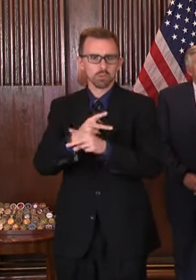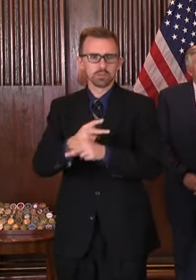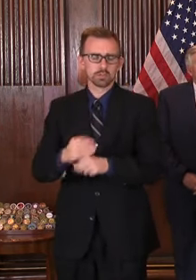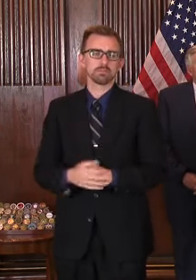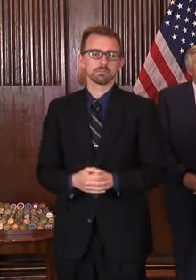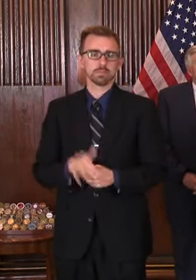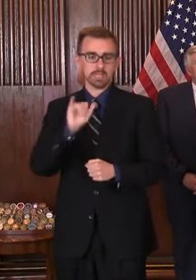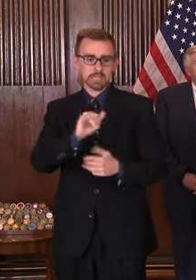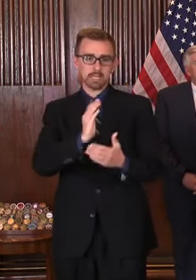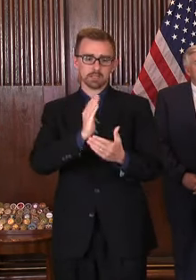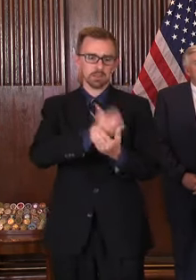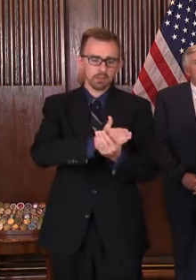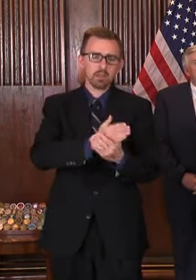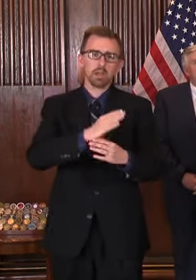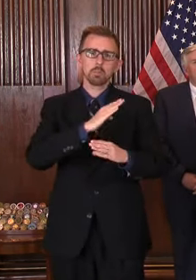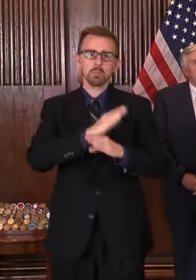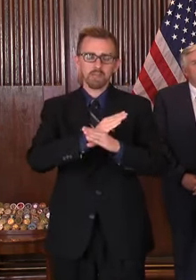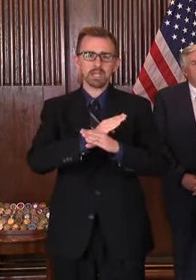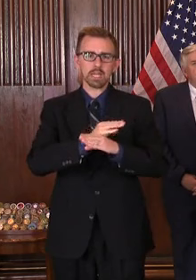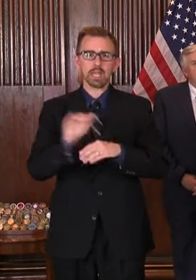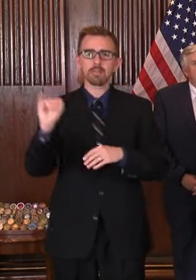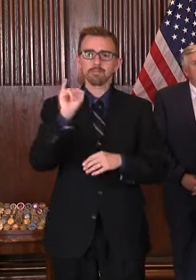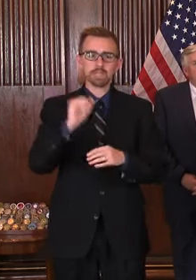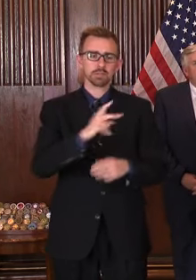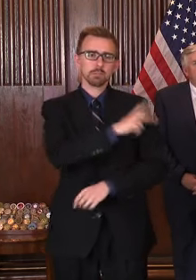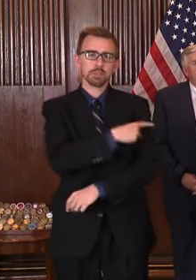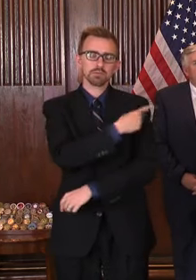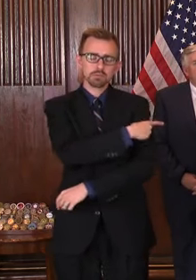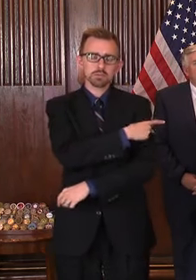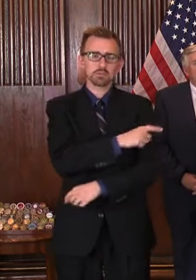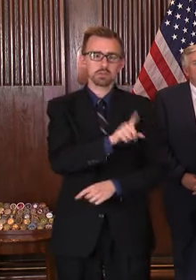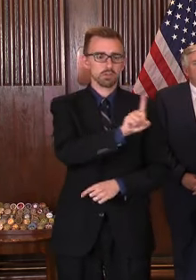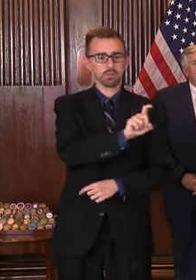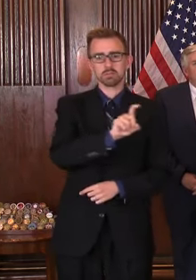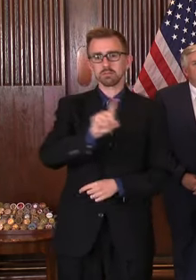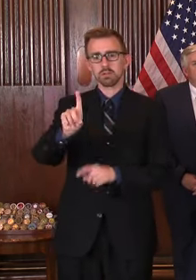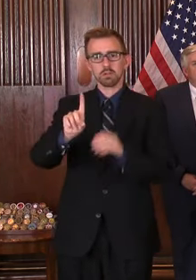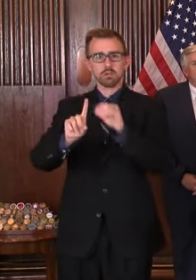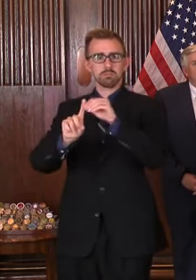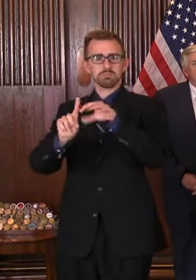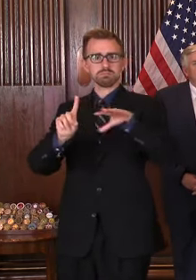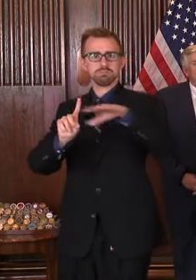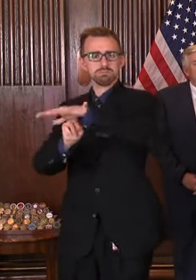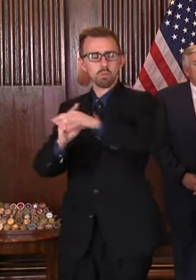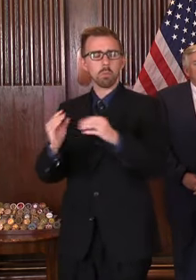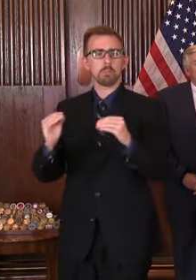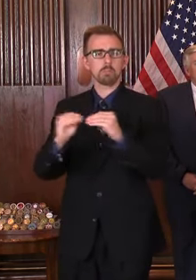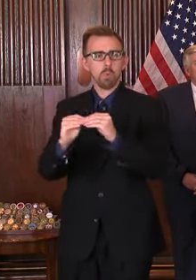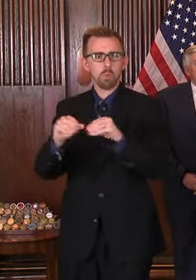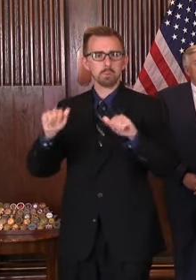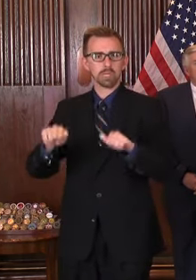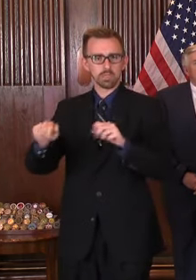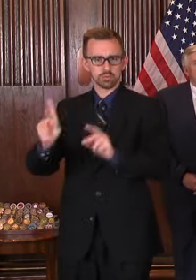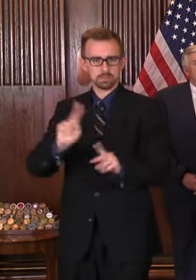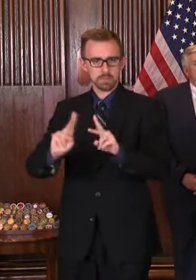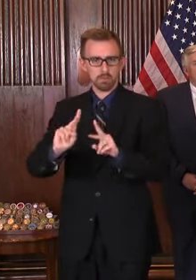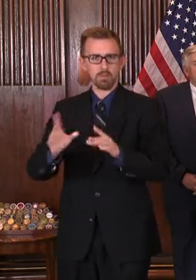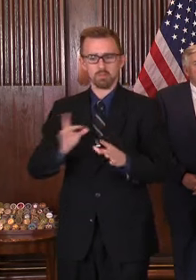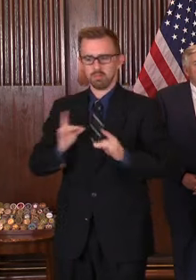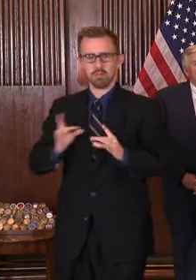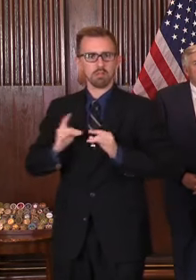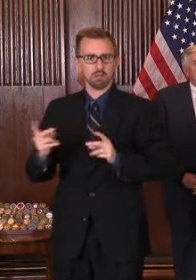these interventions in place and not letting infected patients expose as many other potential